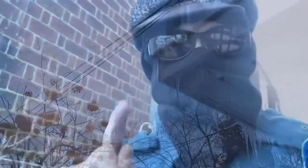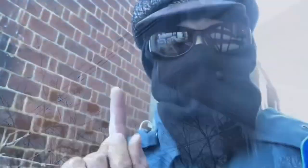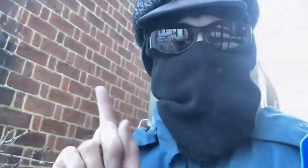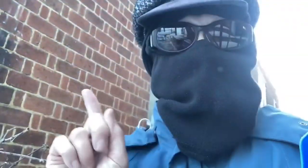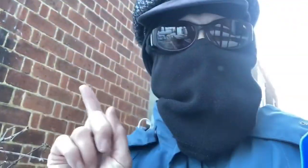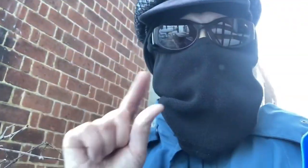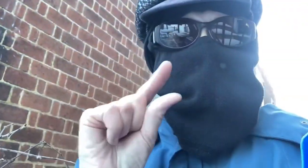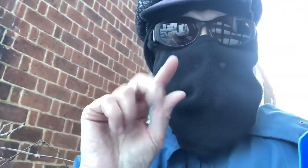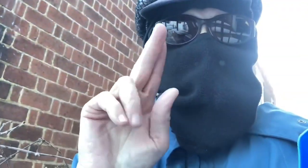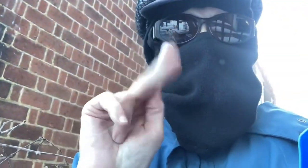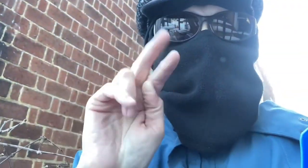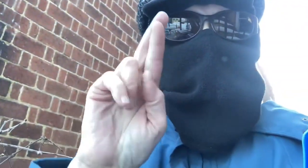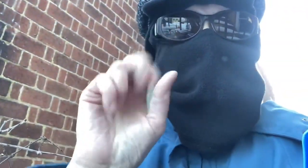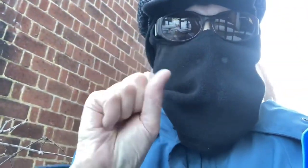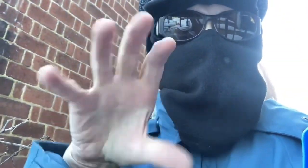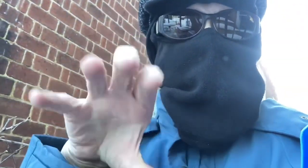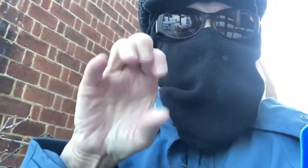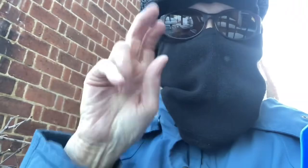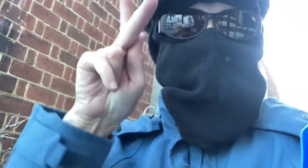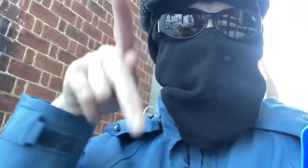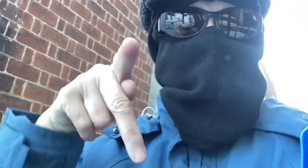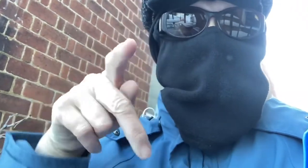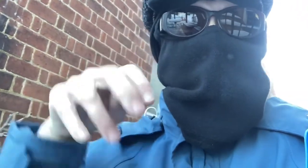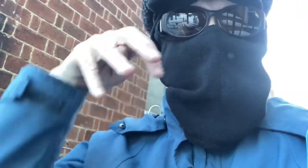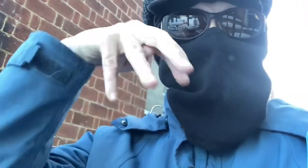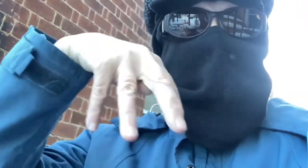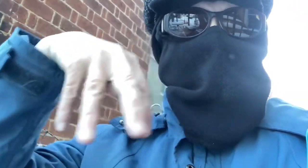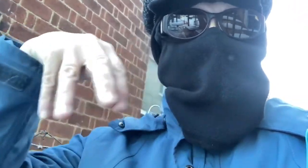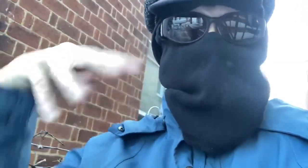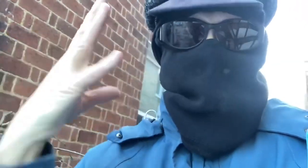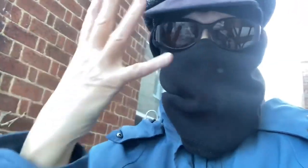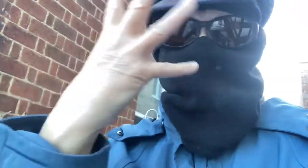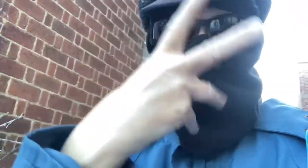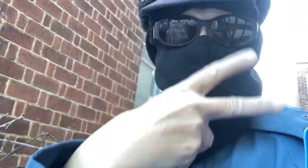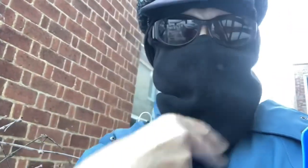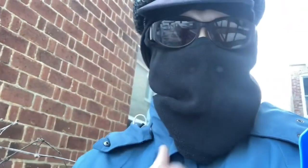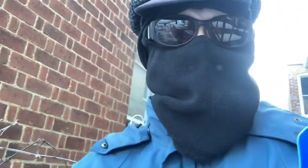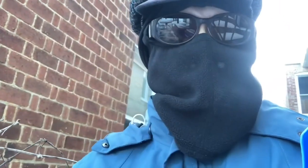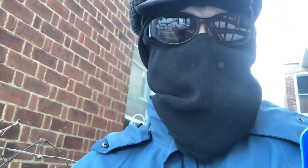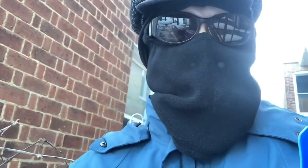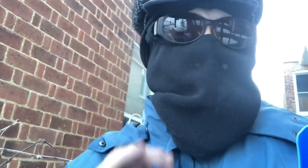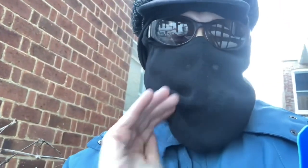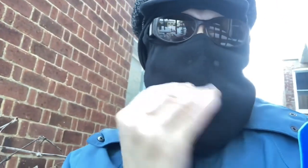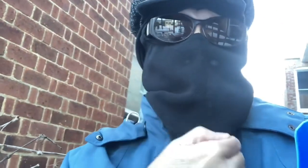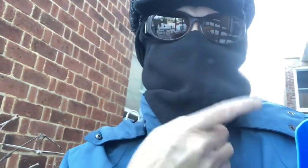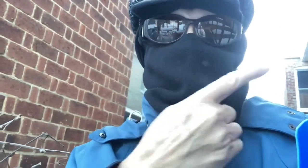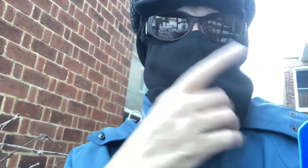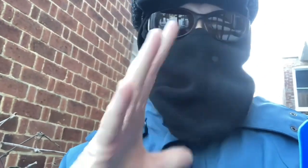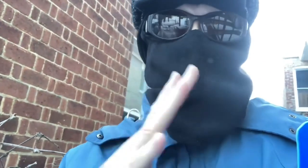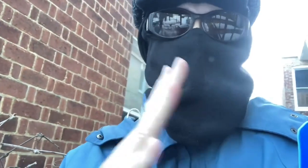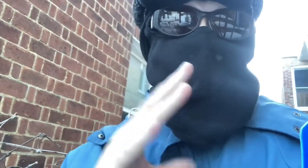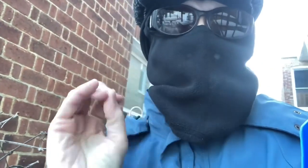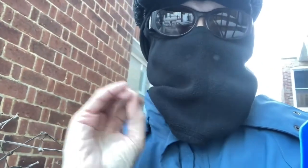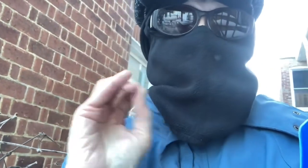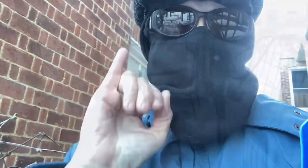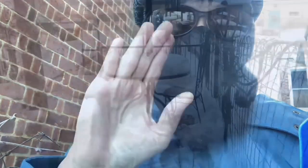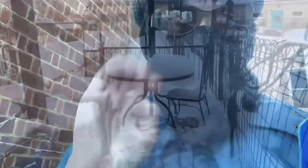So the neighbors have a gutter problem, obviously. But the icicles do look beautiful. Our gutters seem